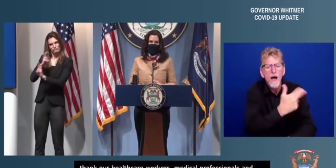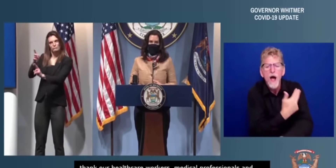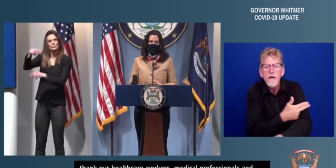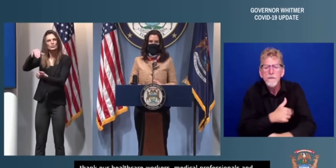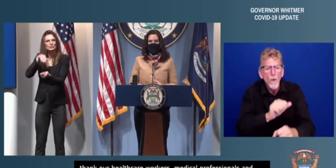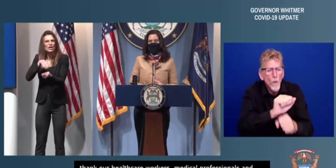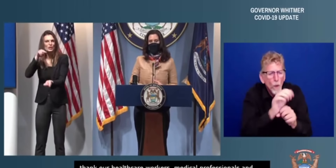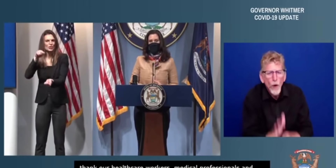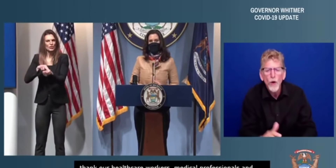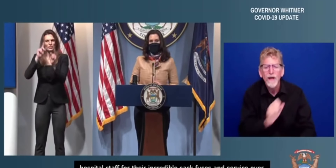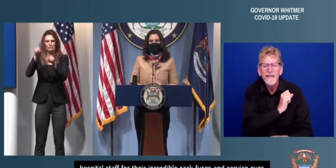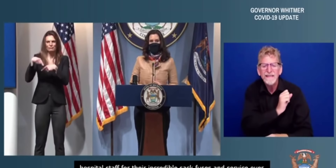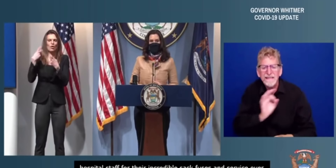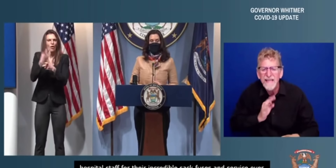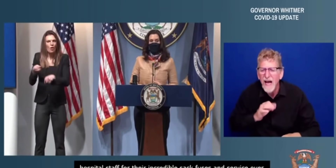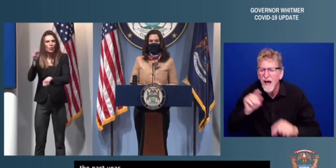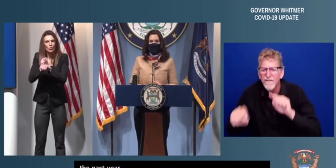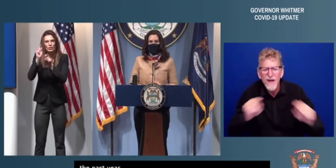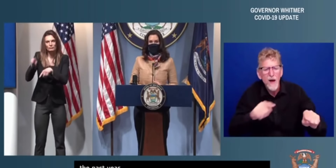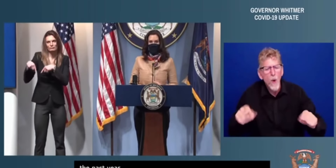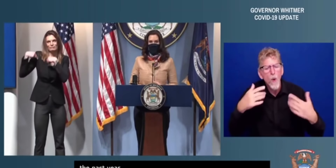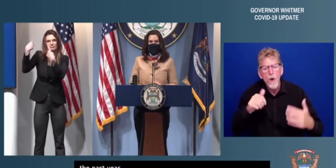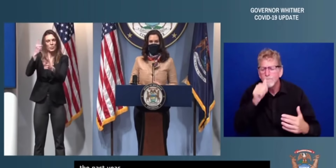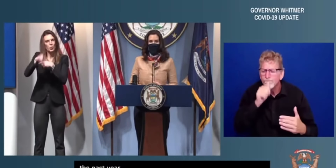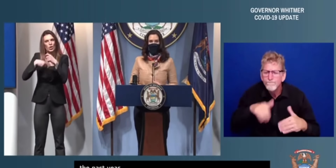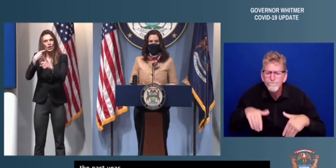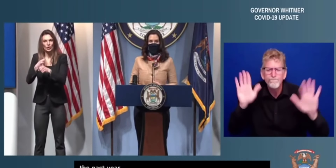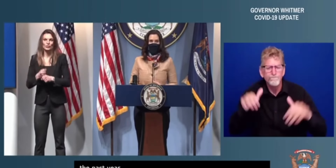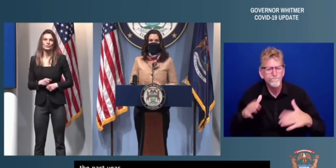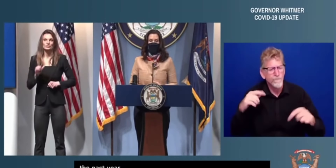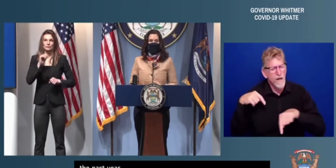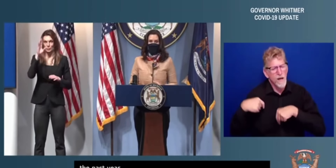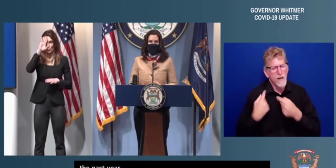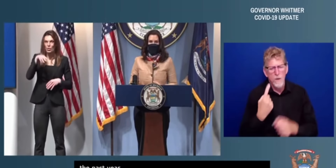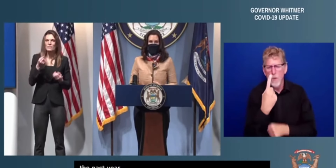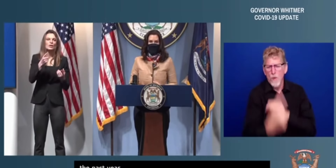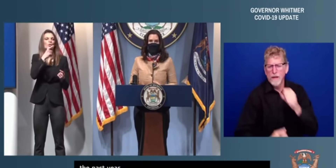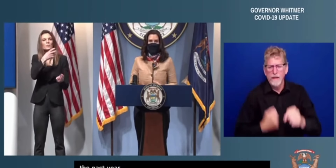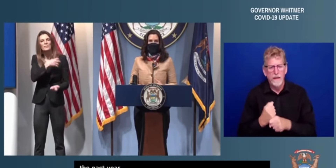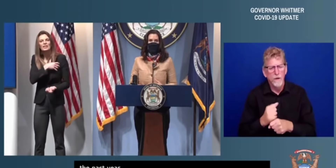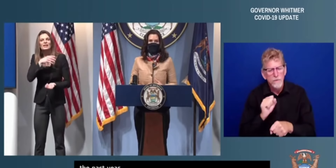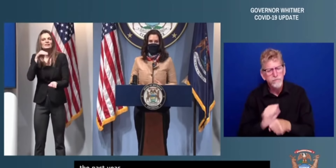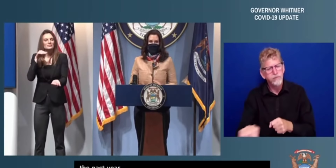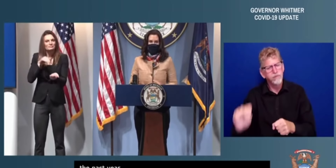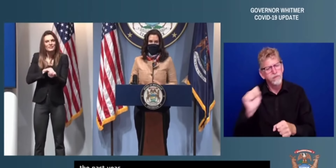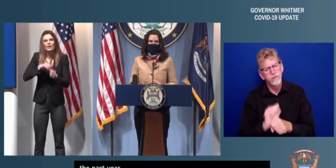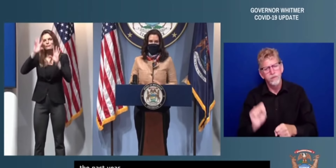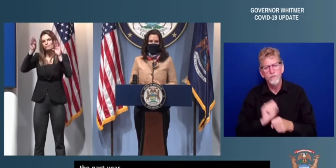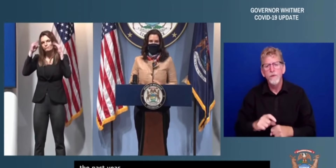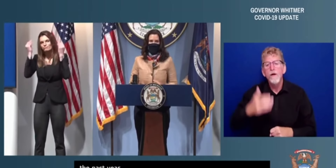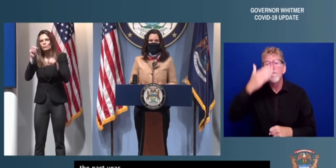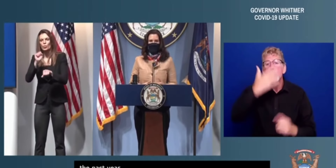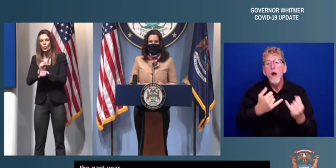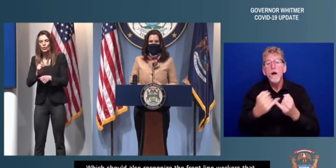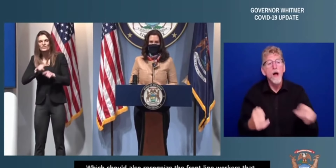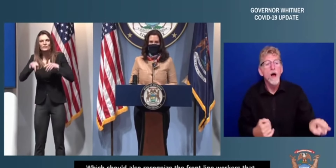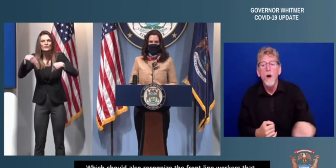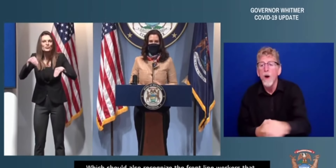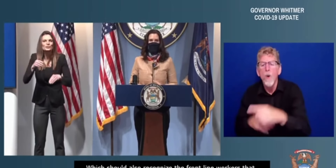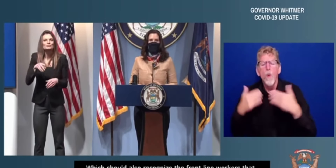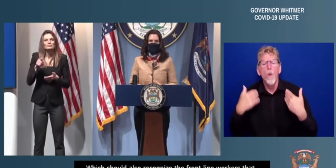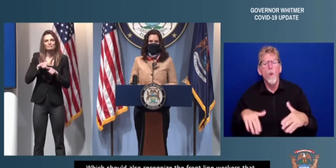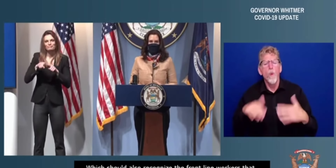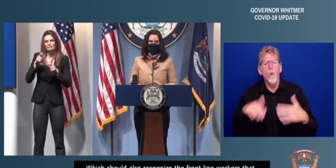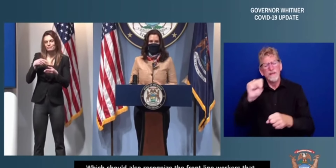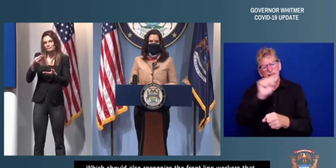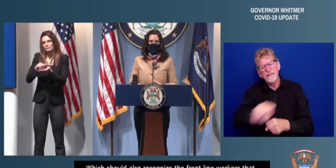year. We should also recognize the frontline workers who have all gone above and beyond to keep the rest of us going, and the scientists